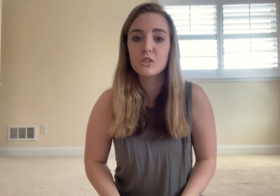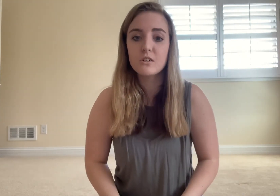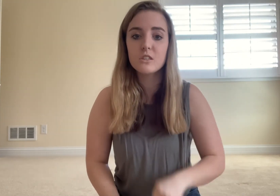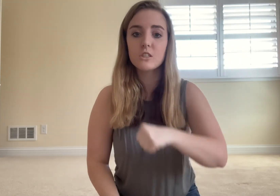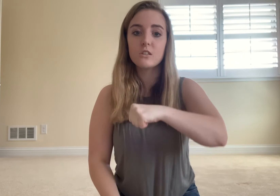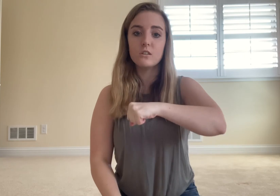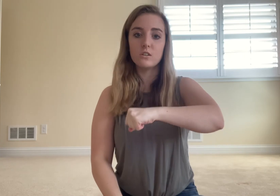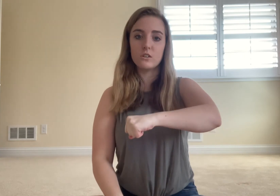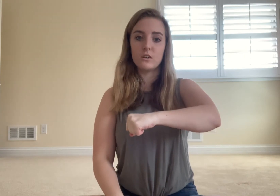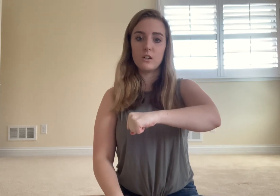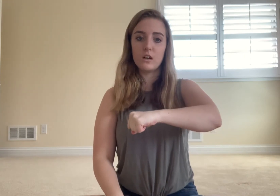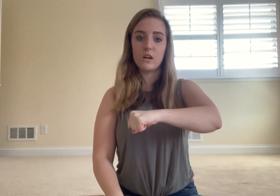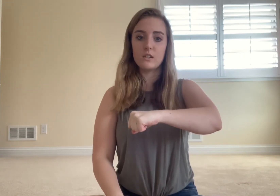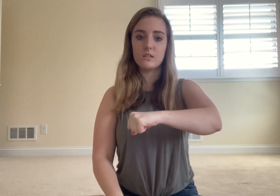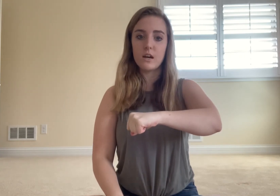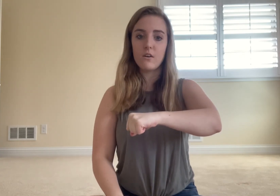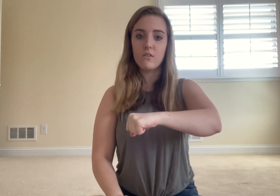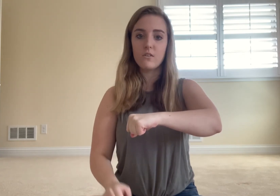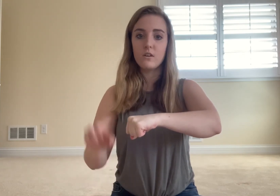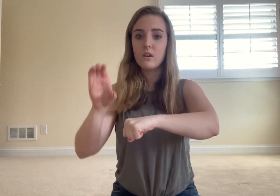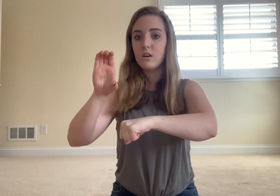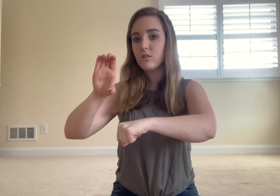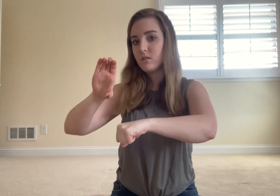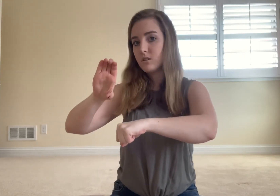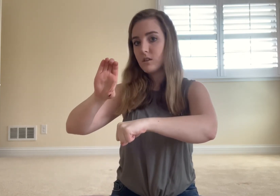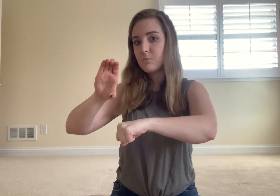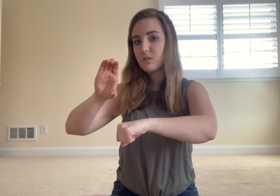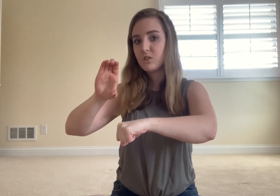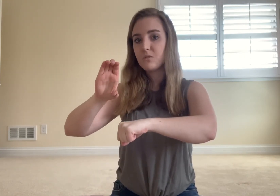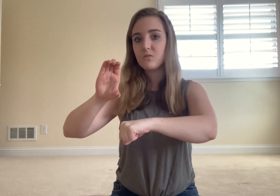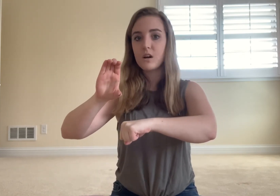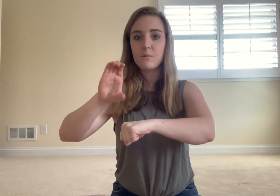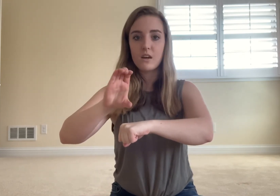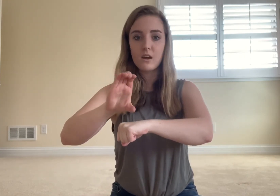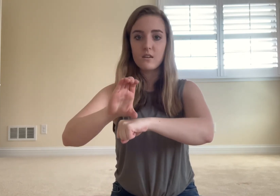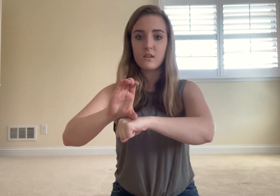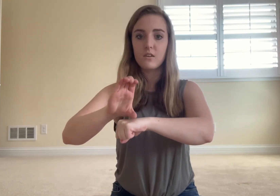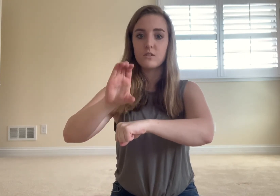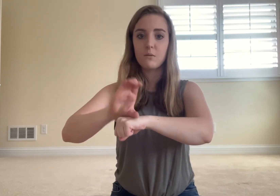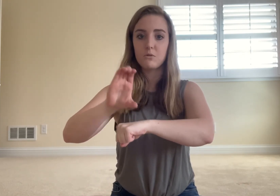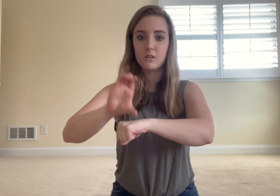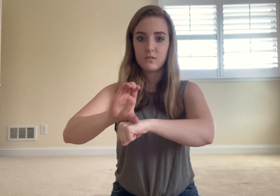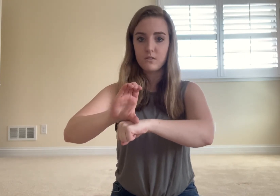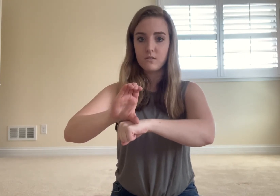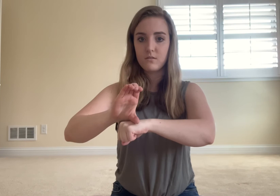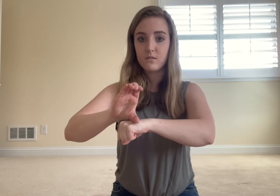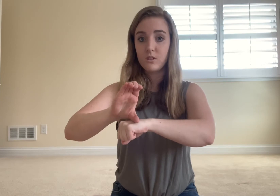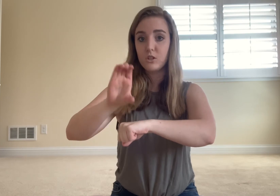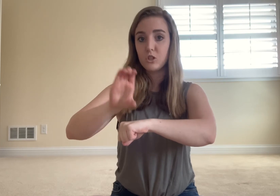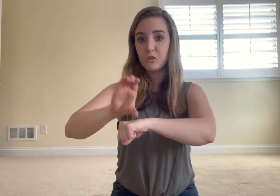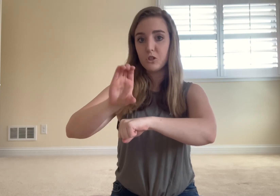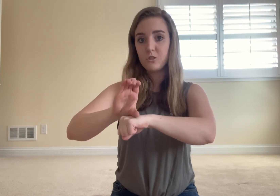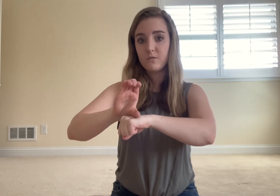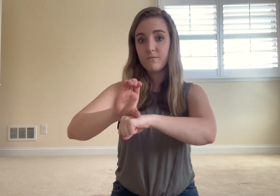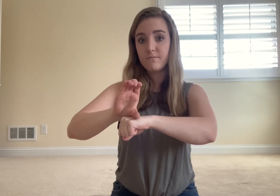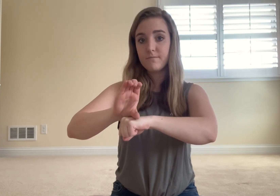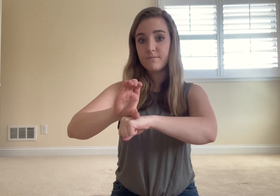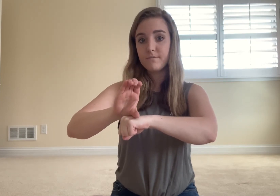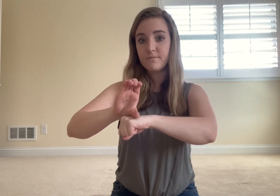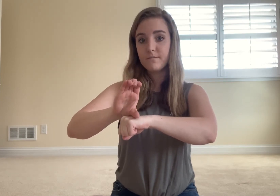Church, your hand is out, you're in a C position with your dominant hand, and you tap twice. Church.